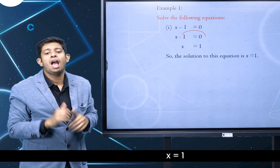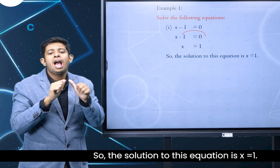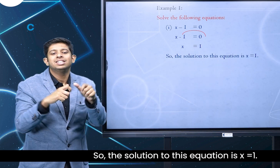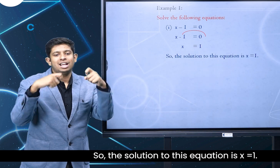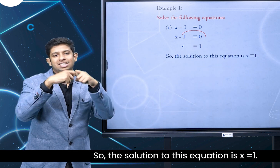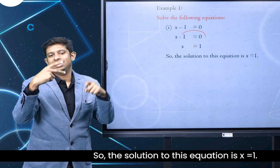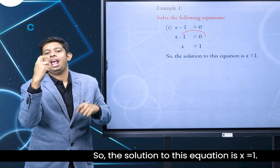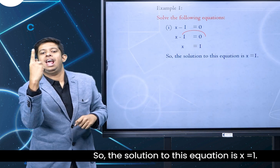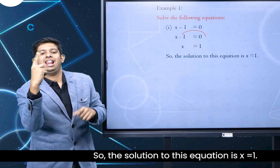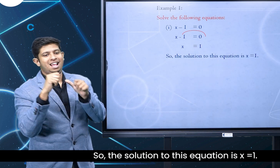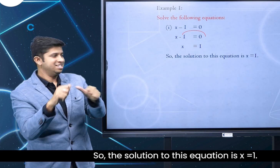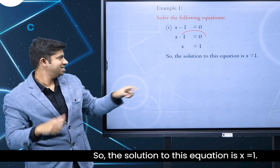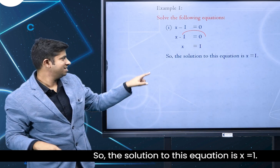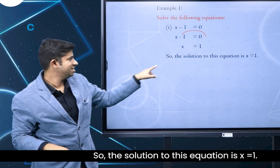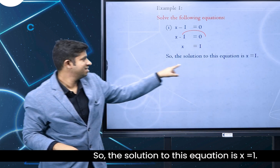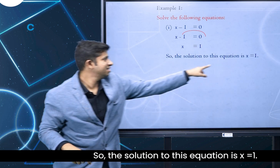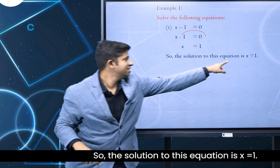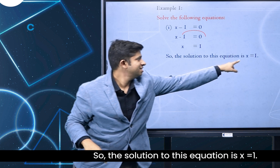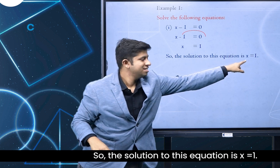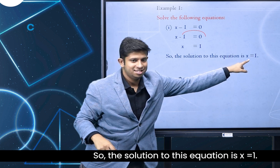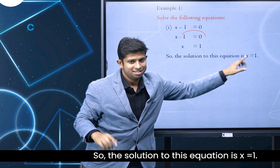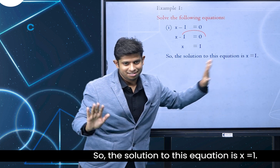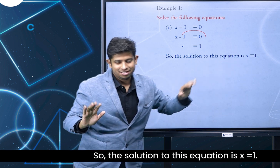So the solution to this equation is x equals to 1.